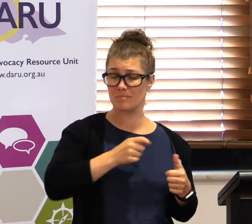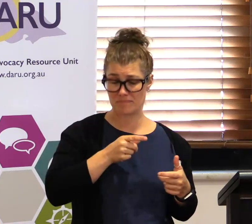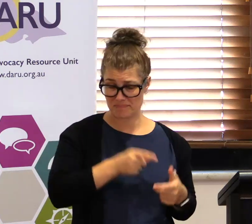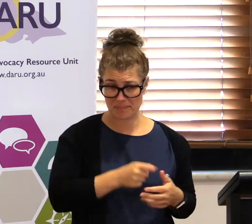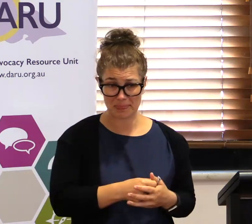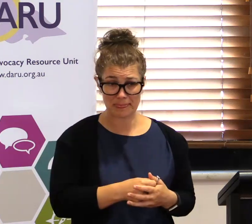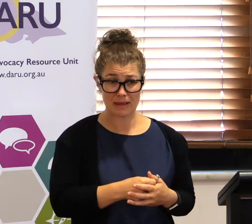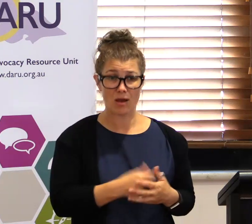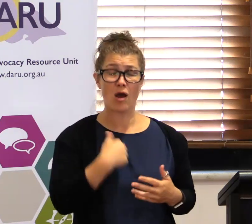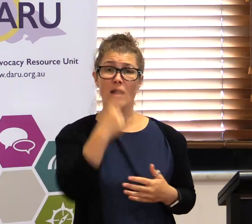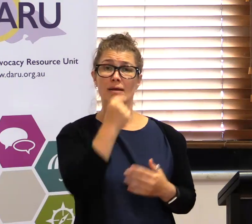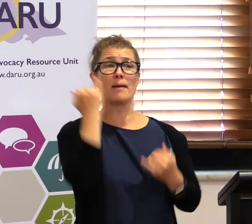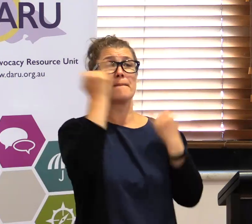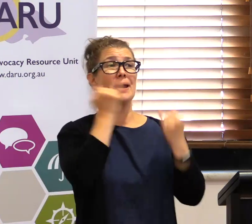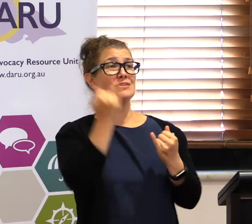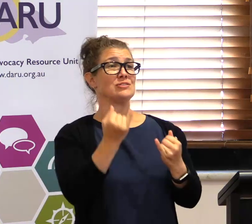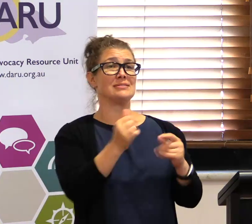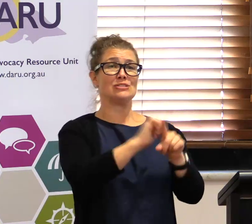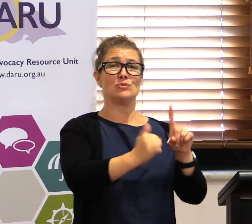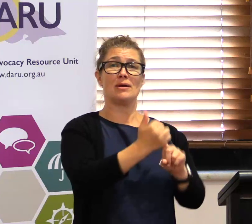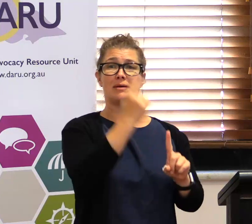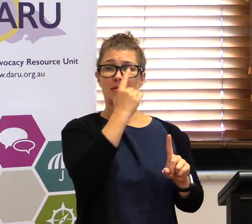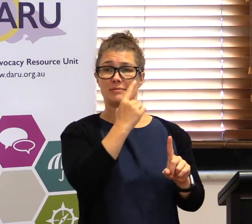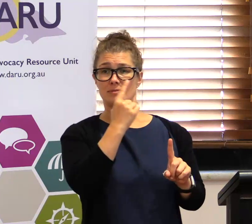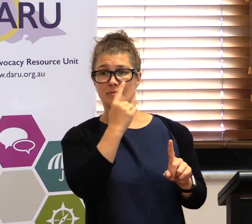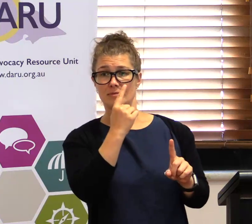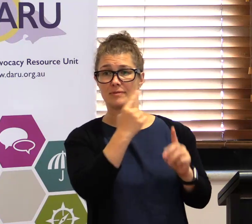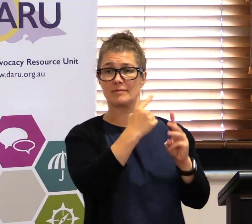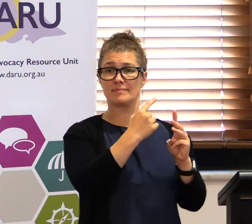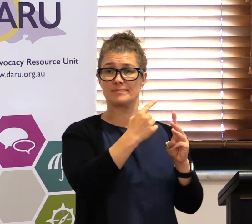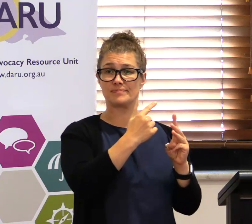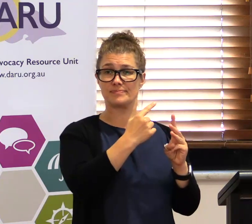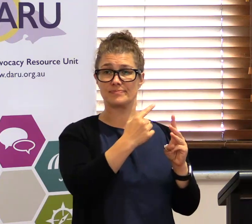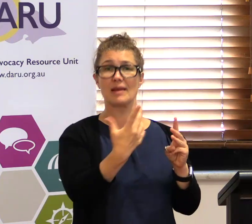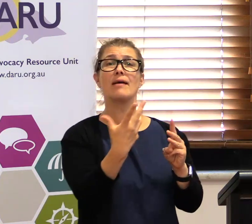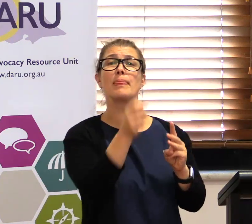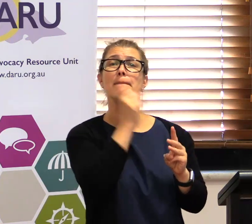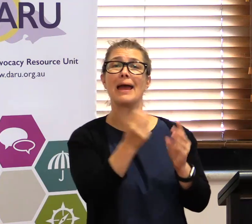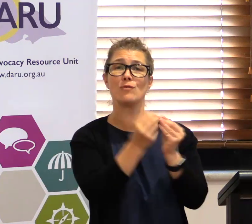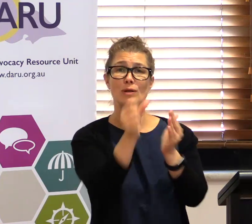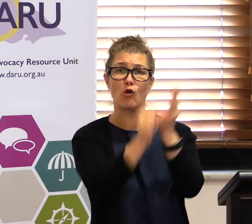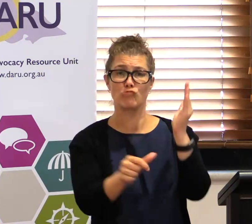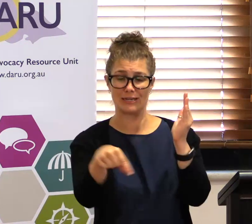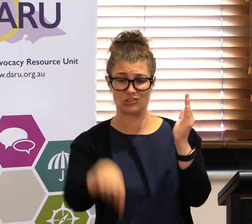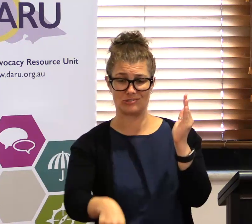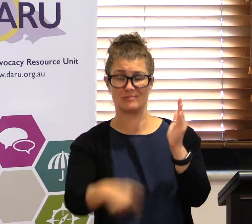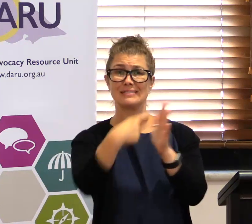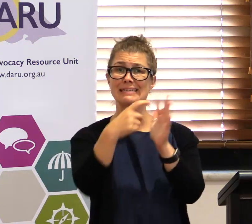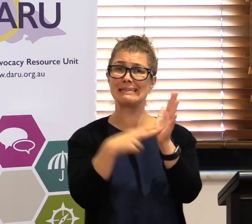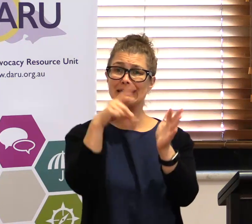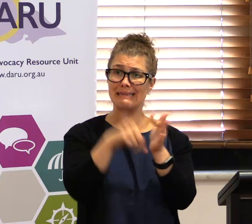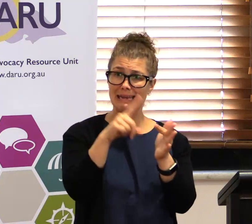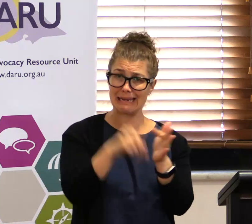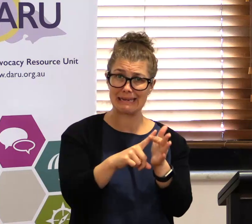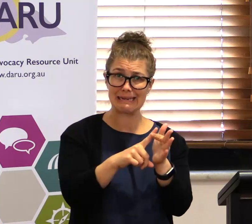people, went into bed, or hang on, or no one's going to think about, no one's going to find out about that person, so we can